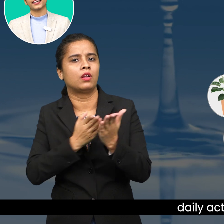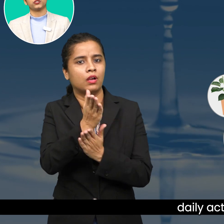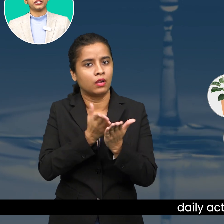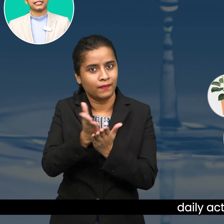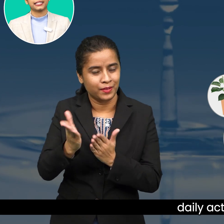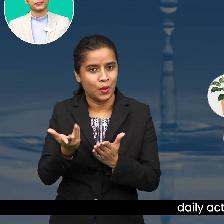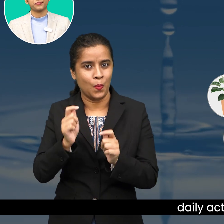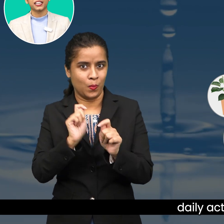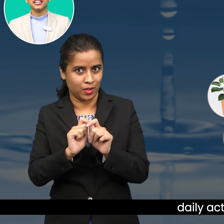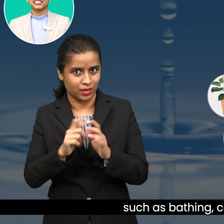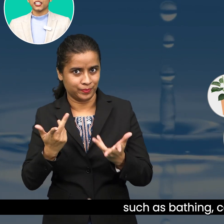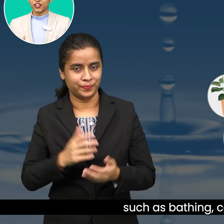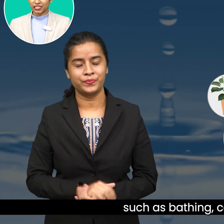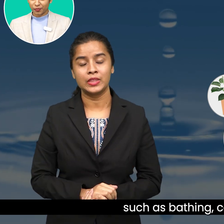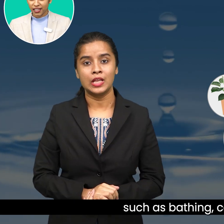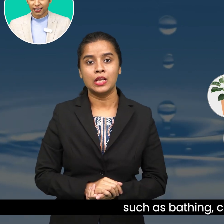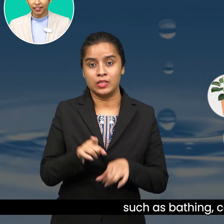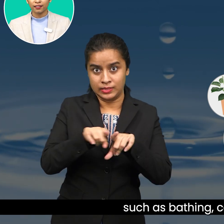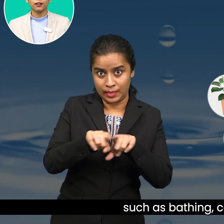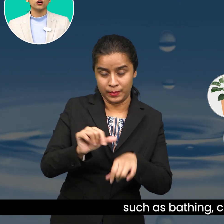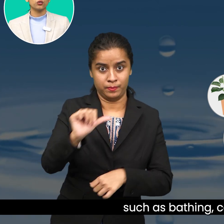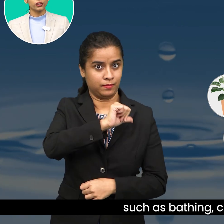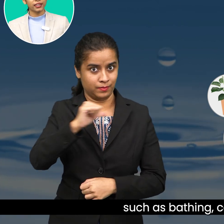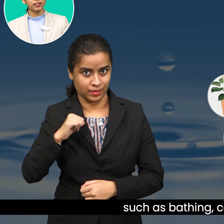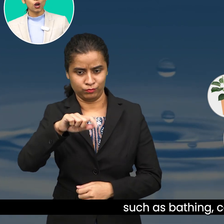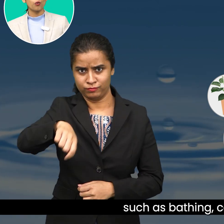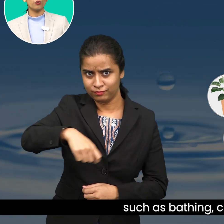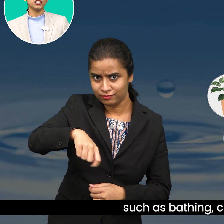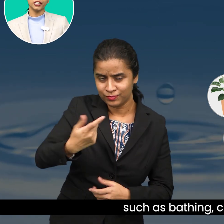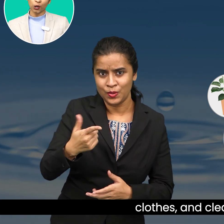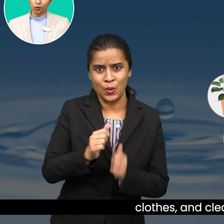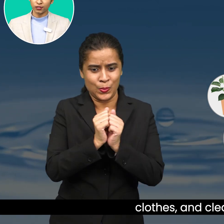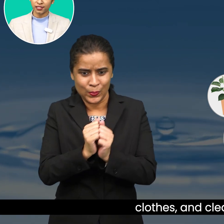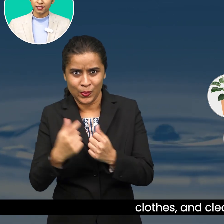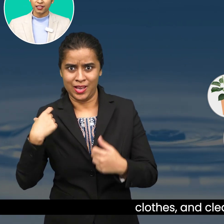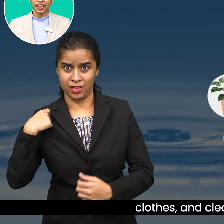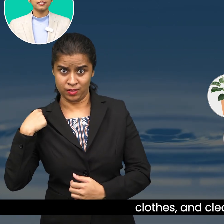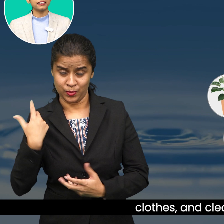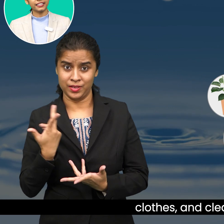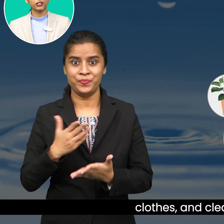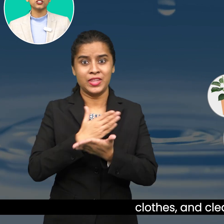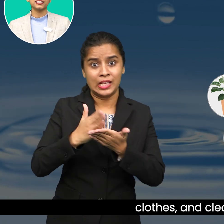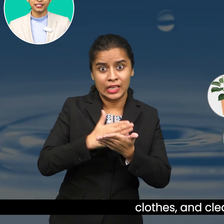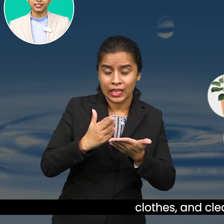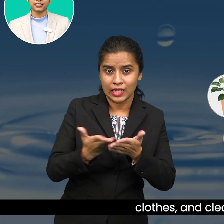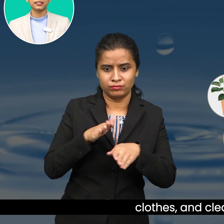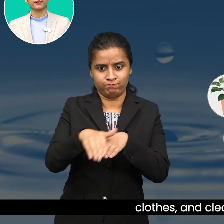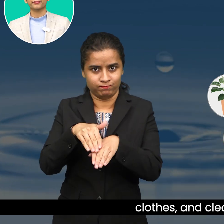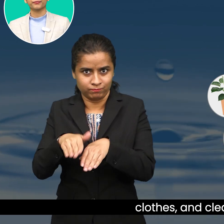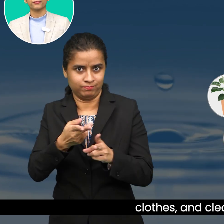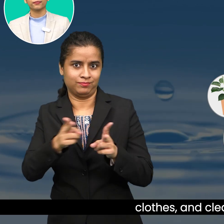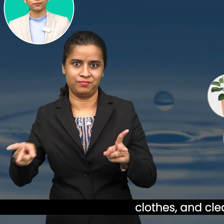daily activities such as bathing, cooking, washing clothes, and cleaning